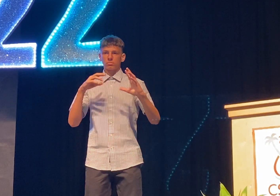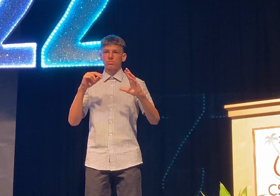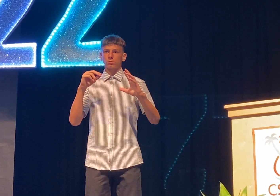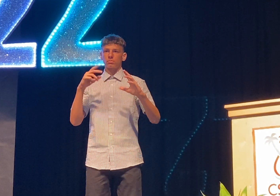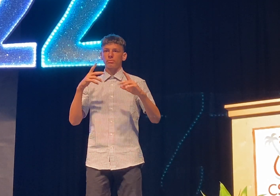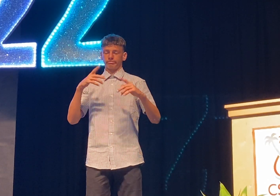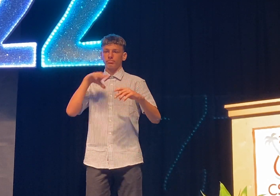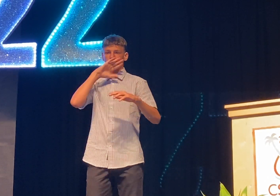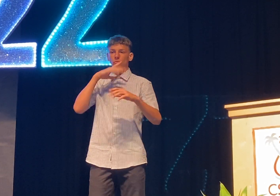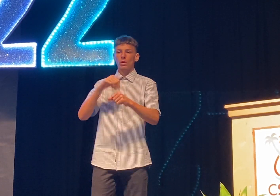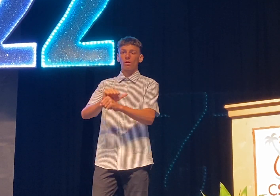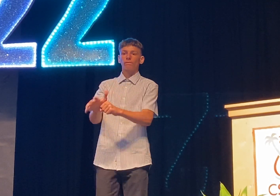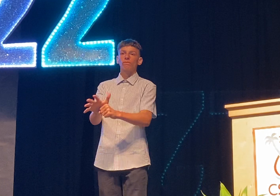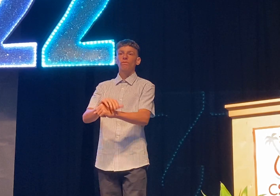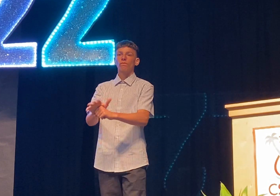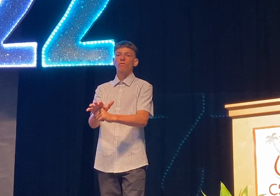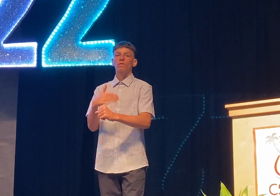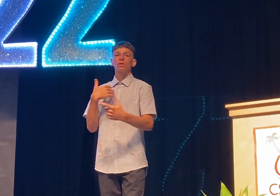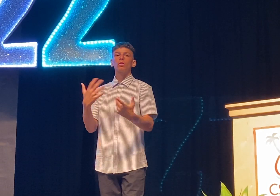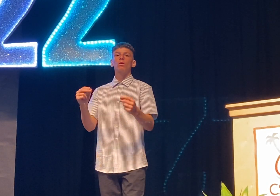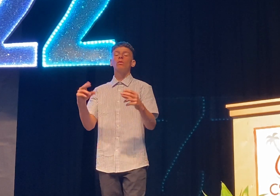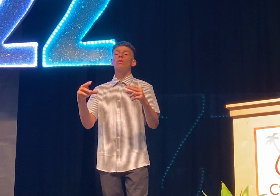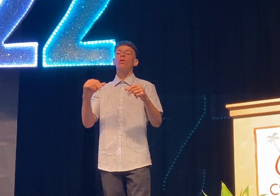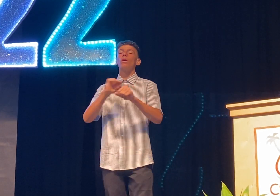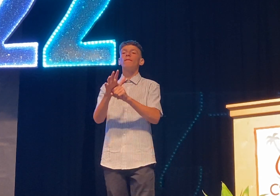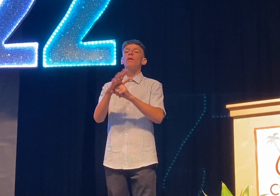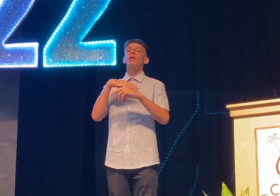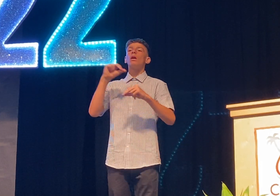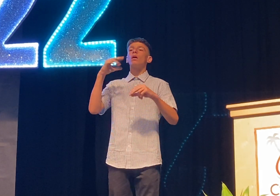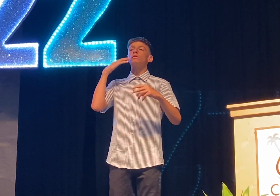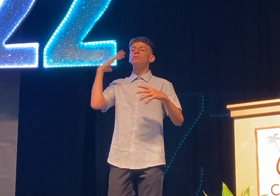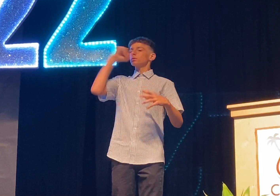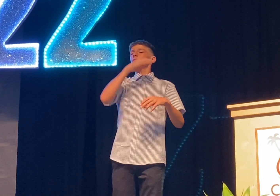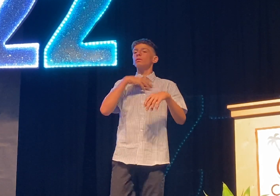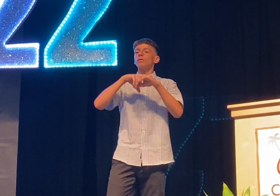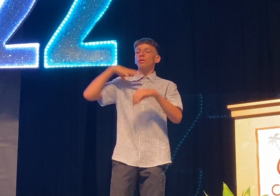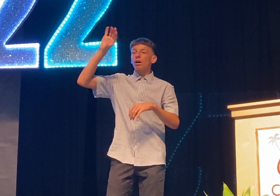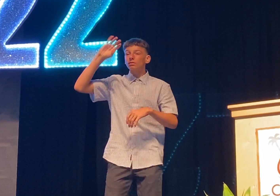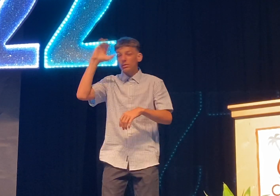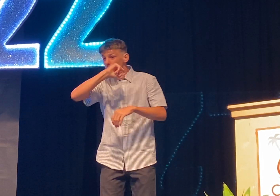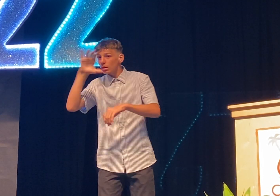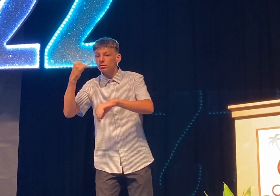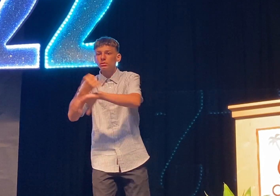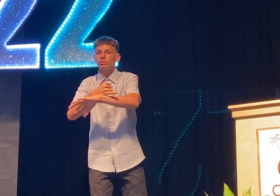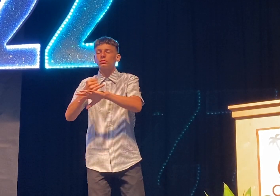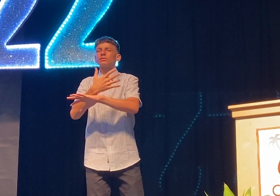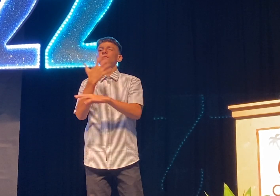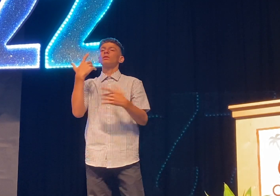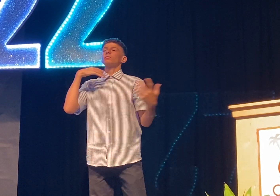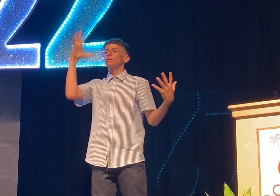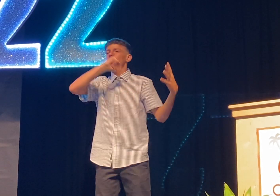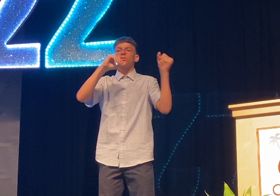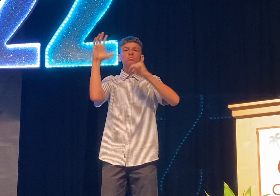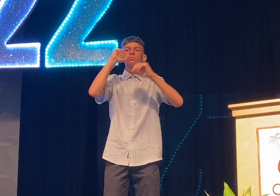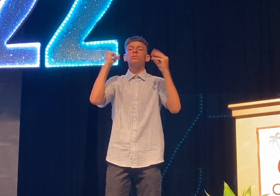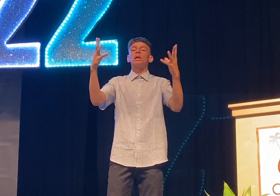sixth grade, I thought everything was gonna be okay, but then COVID hit and shut the world down. So I missed my time, you know, for Catalina Island. I missed a